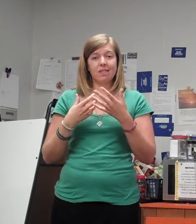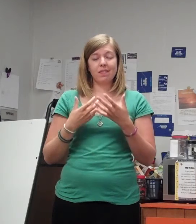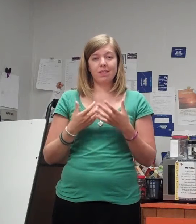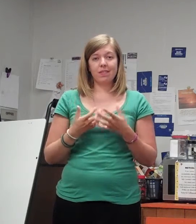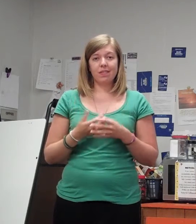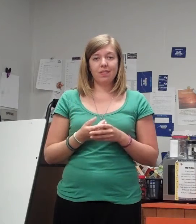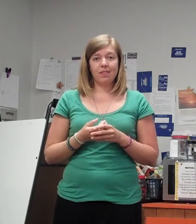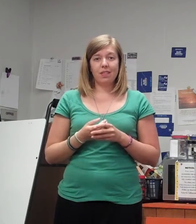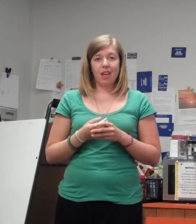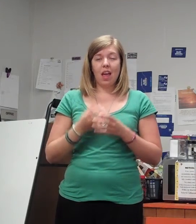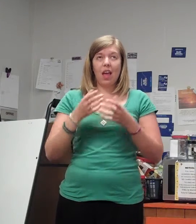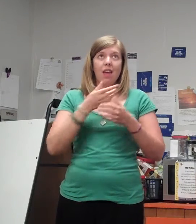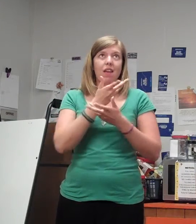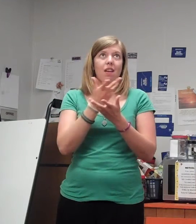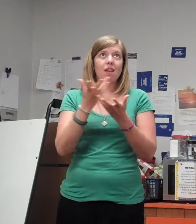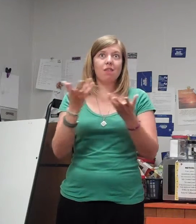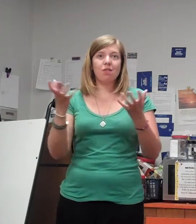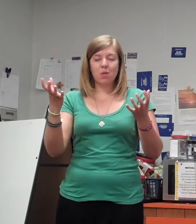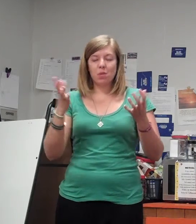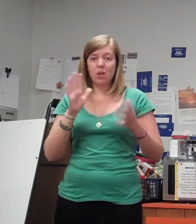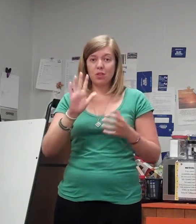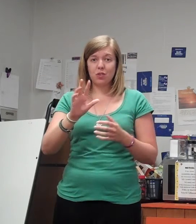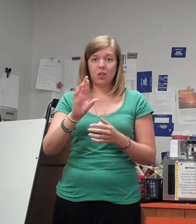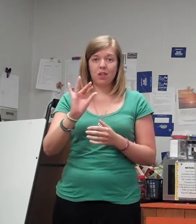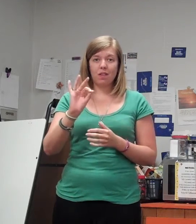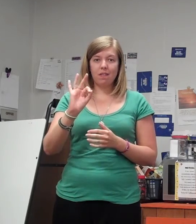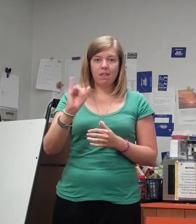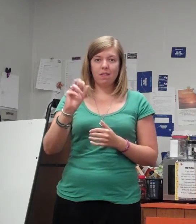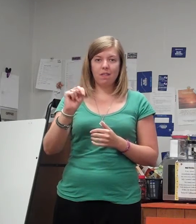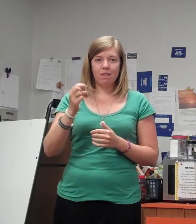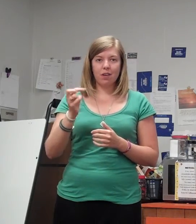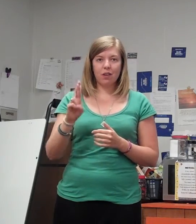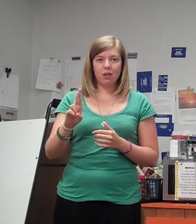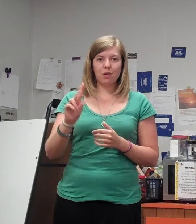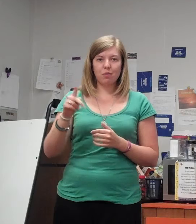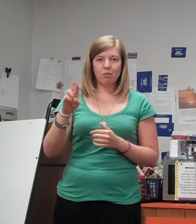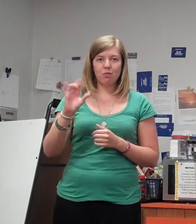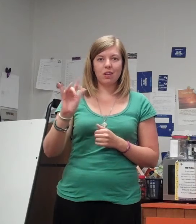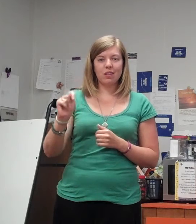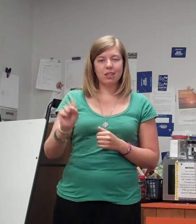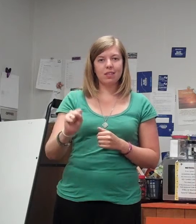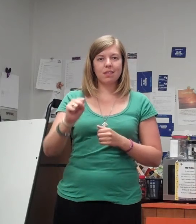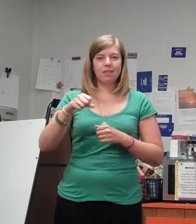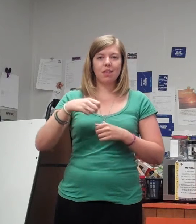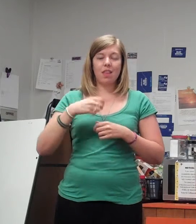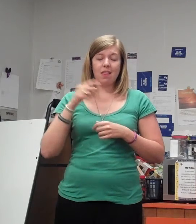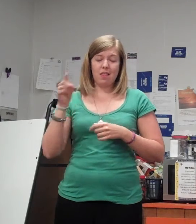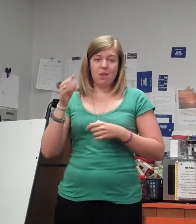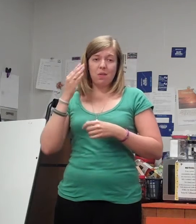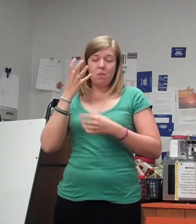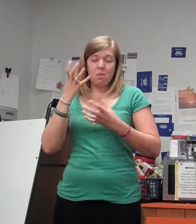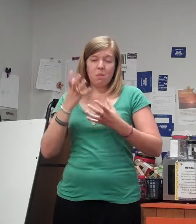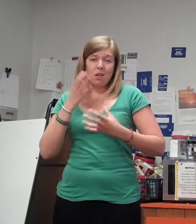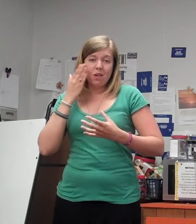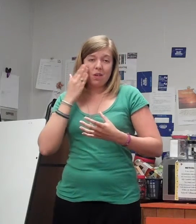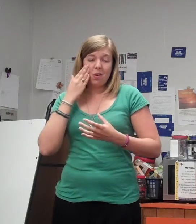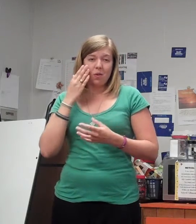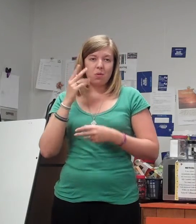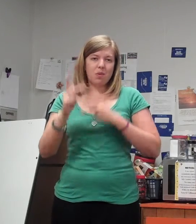mankind wants your fingerprints, and they want to know what kind of a person you are. You have people coming to watch how you parent